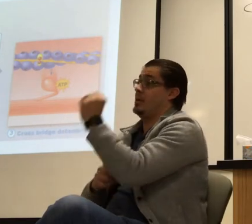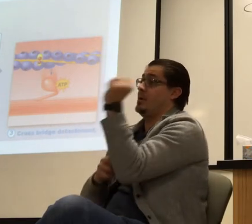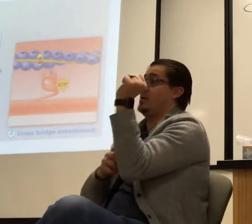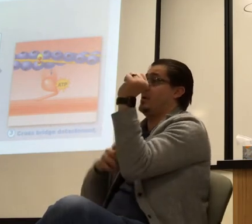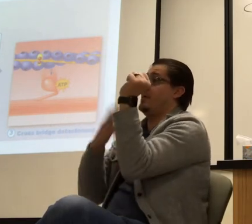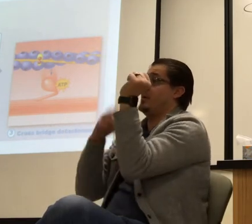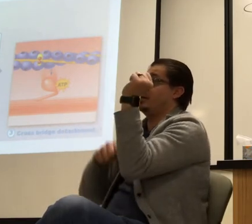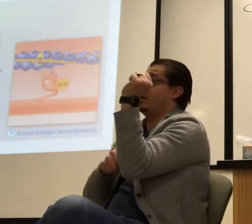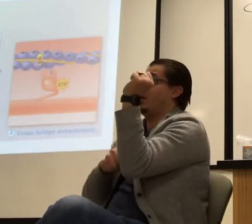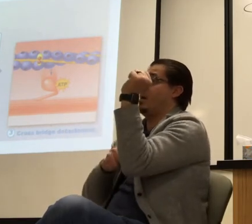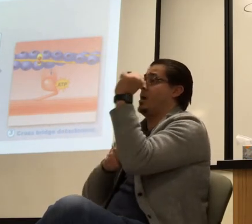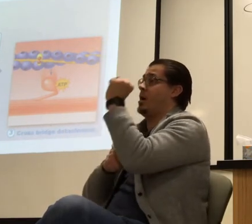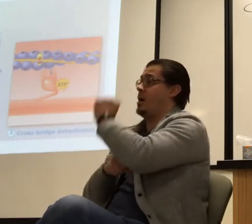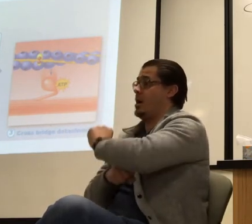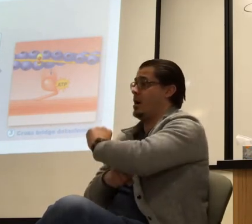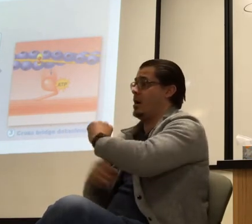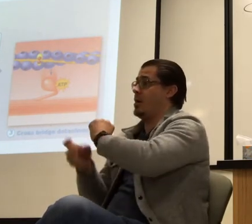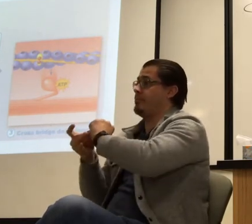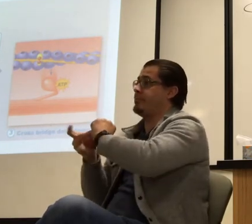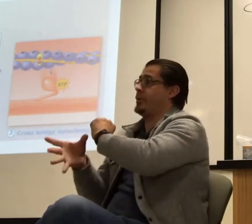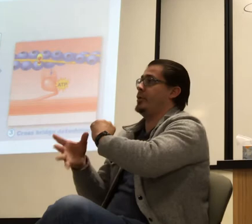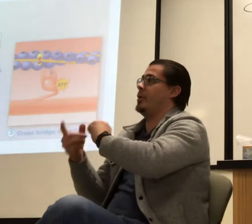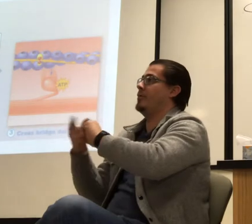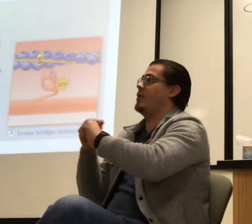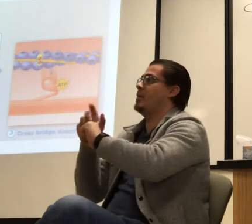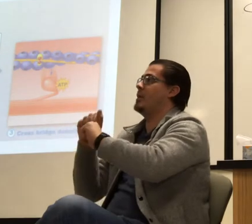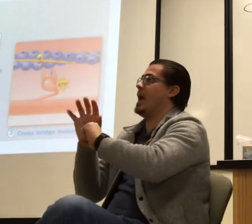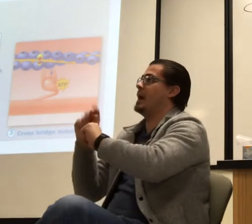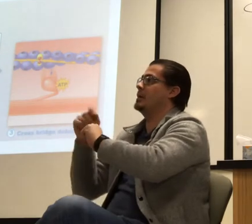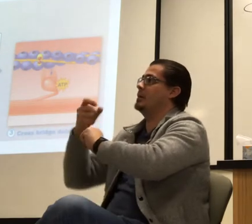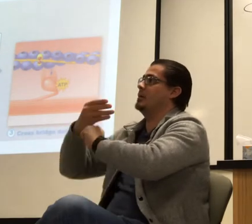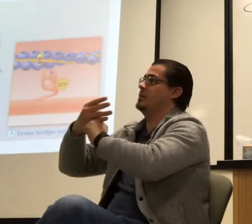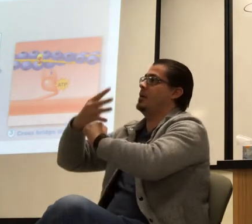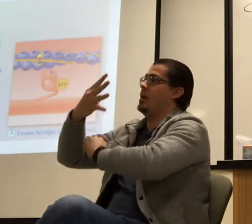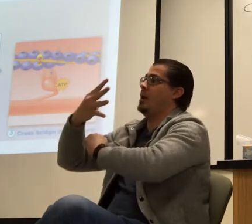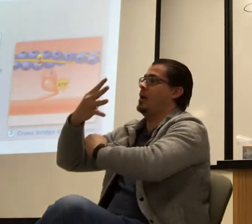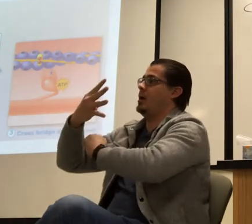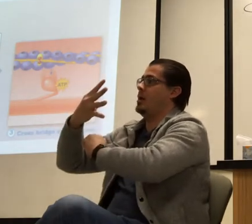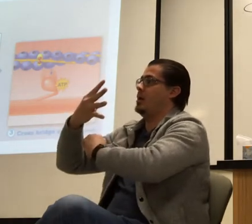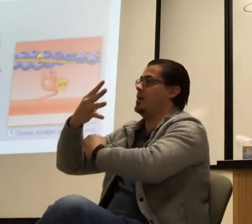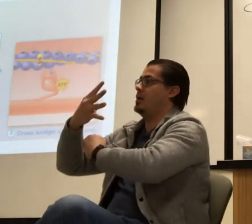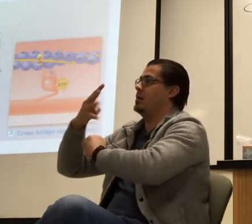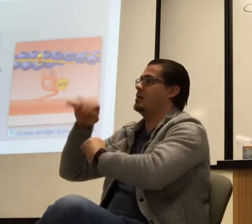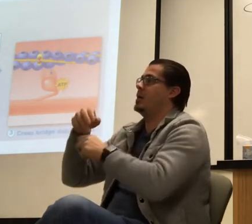actin. So they call this low